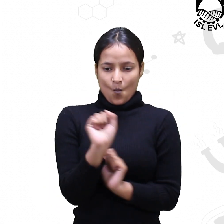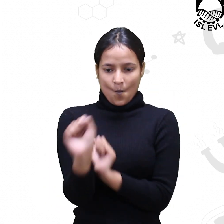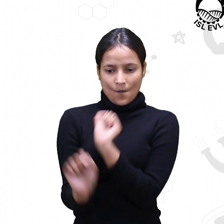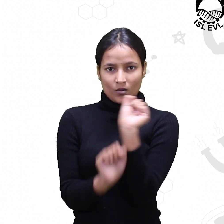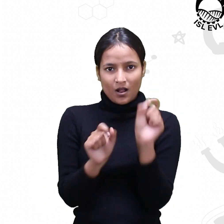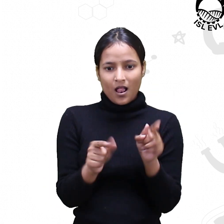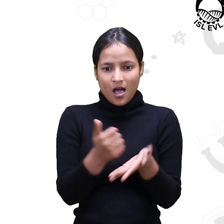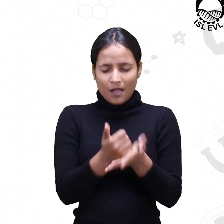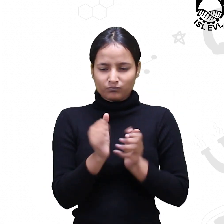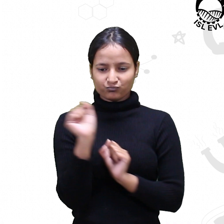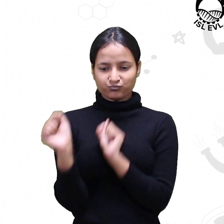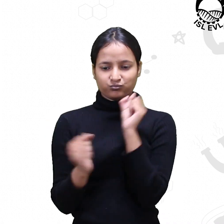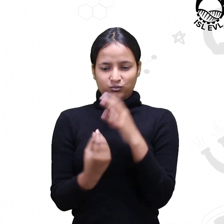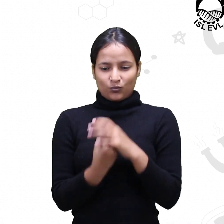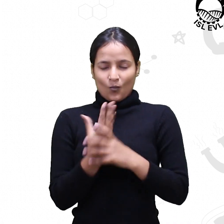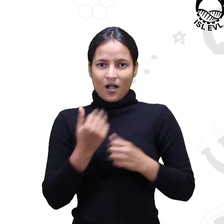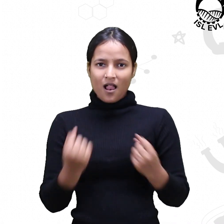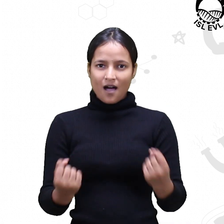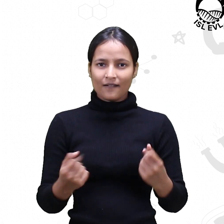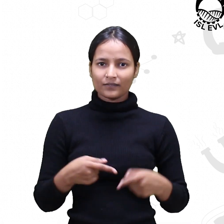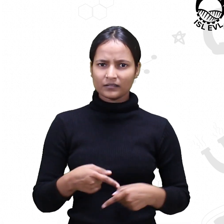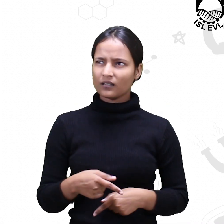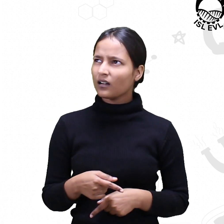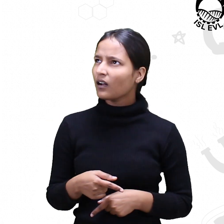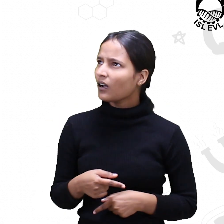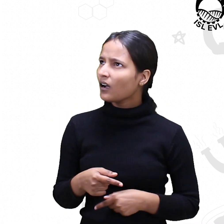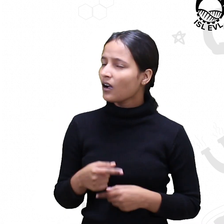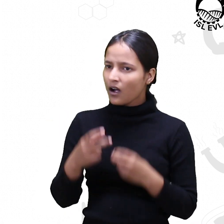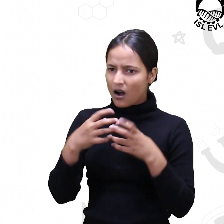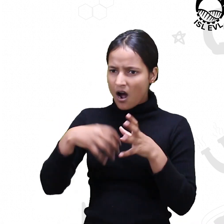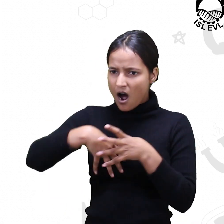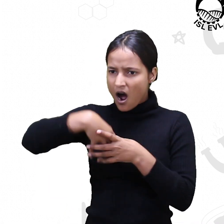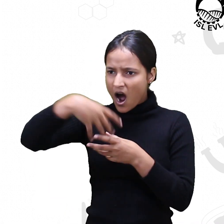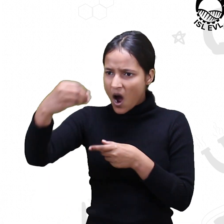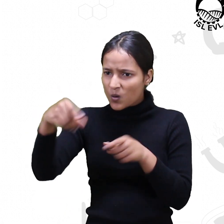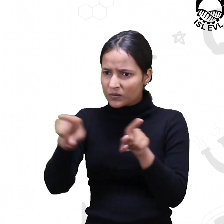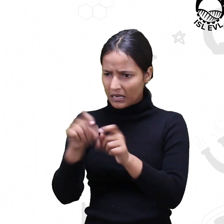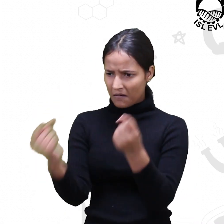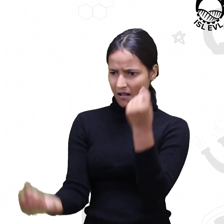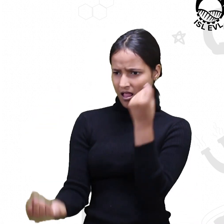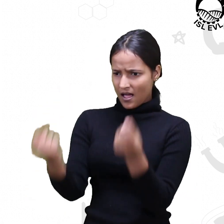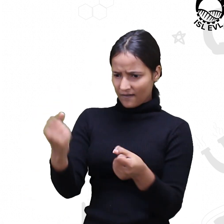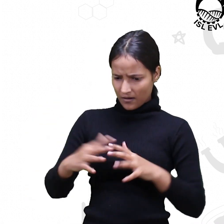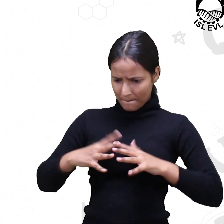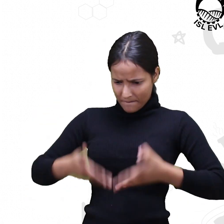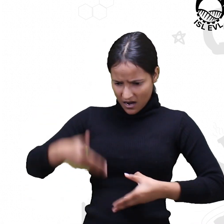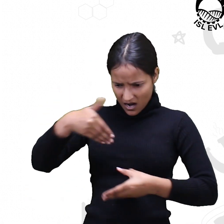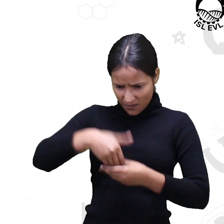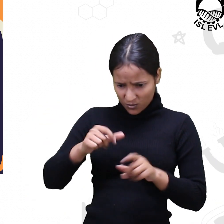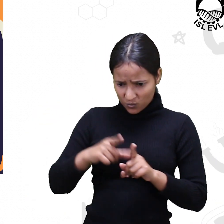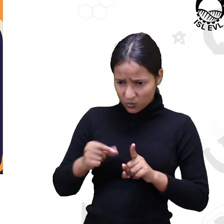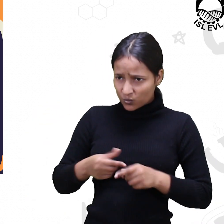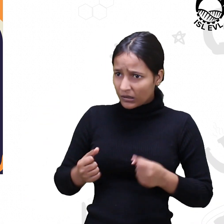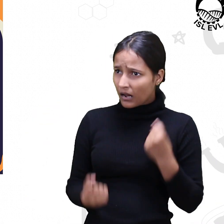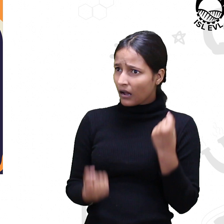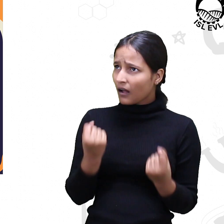bones strong. The baby is exercising in the womb to make its bones and muscles strong. Who knew this could